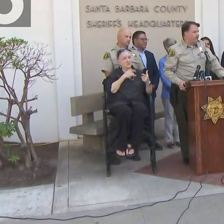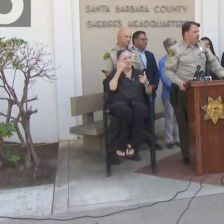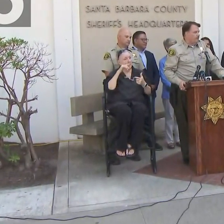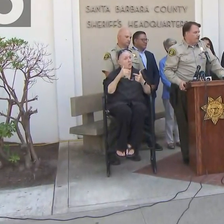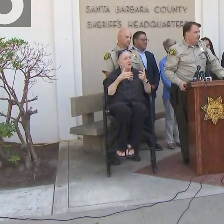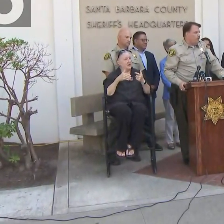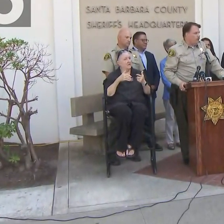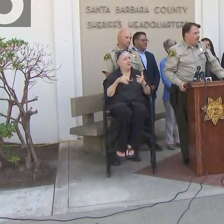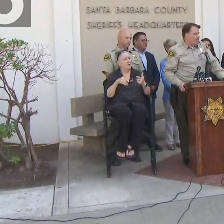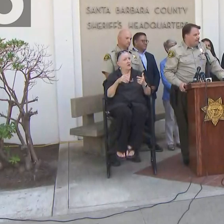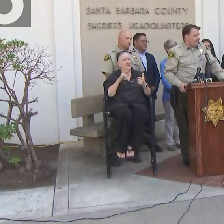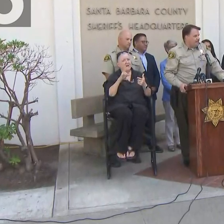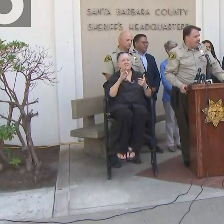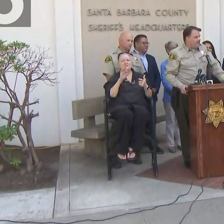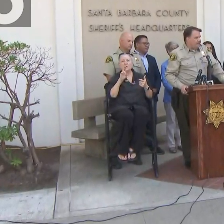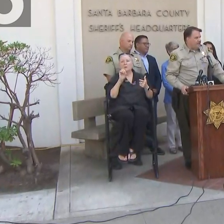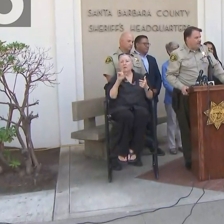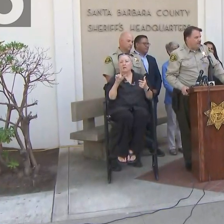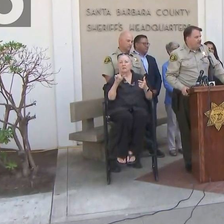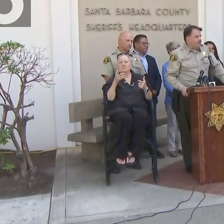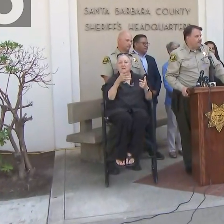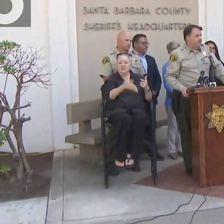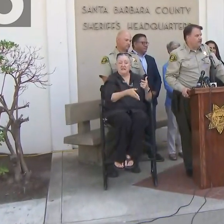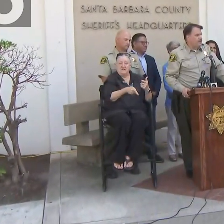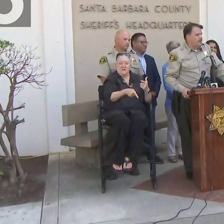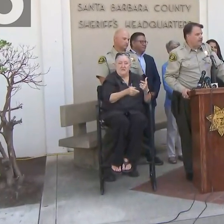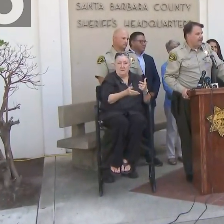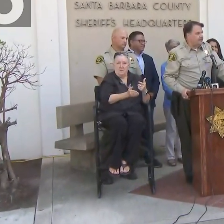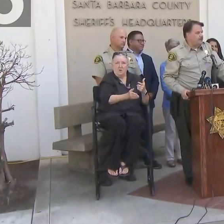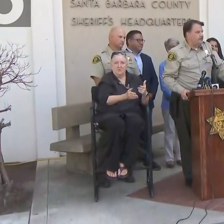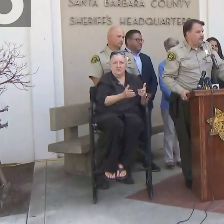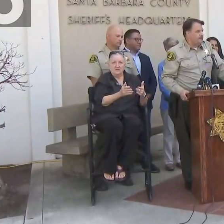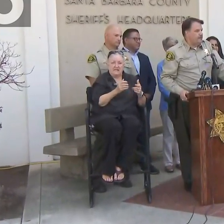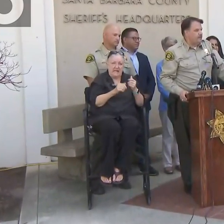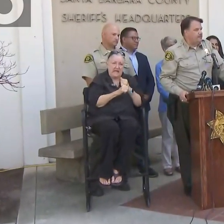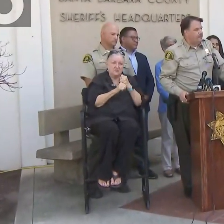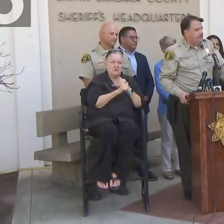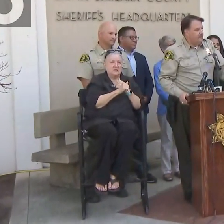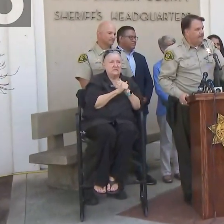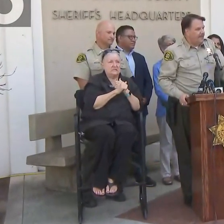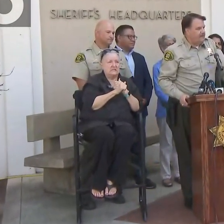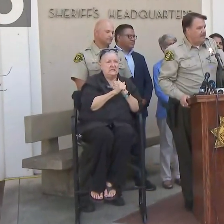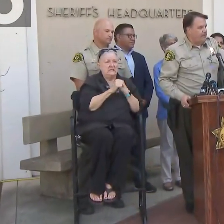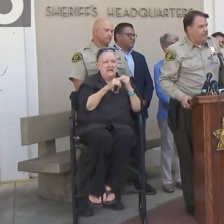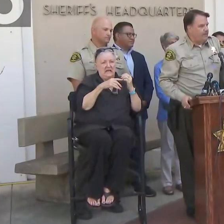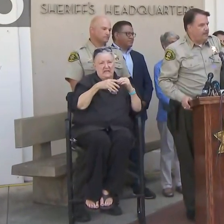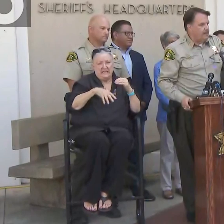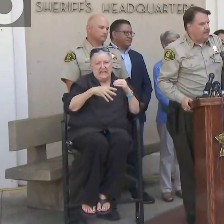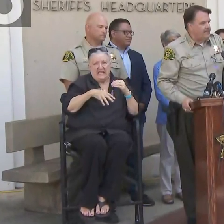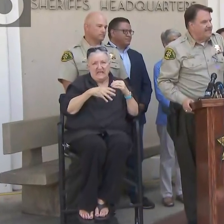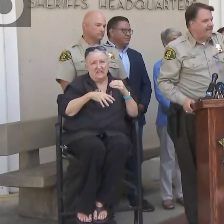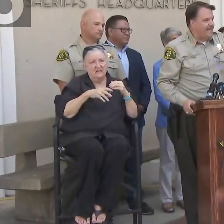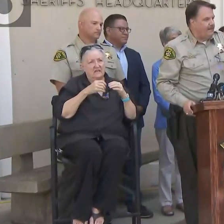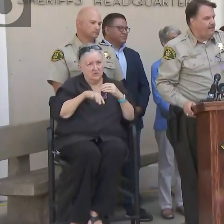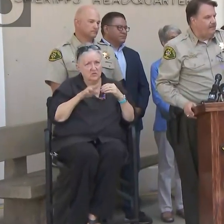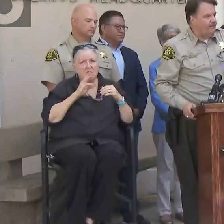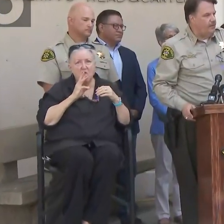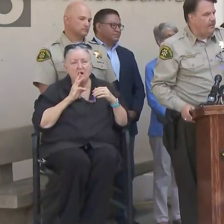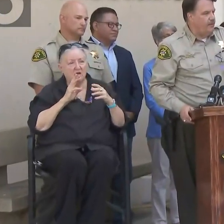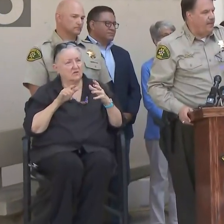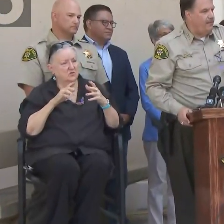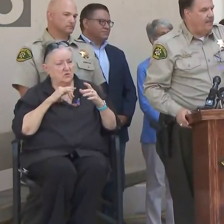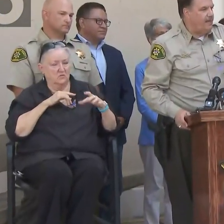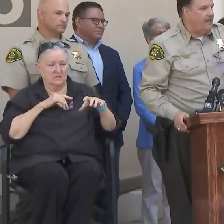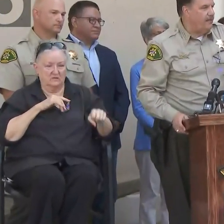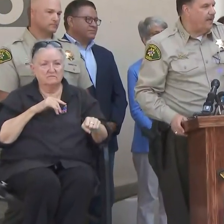whatever fuel may be left in the vessel in terms of a hazardous leak type to contain the